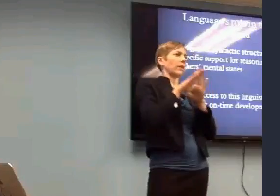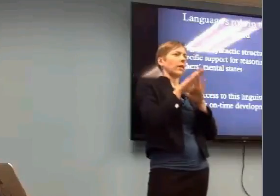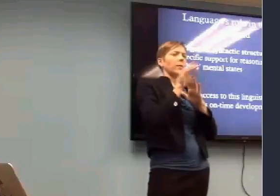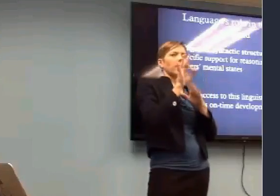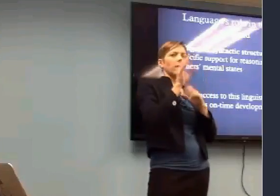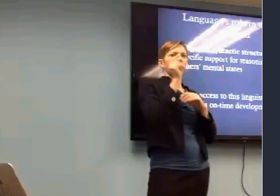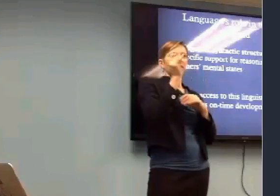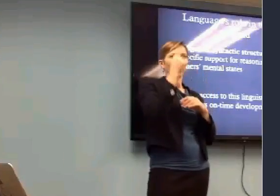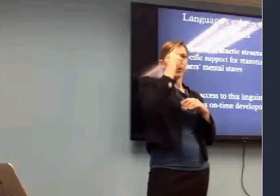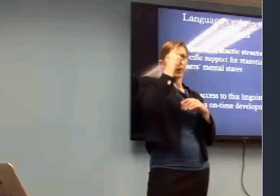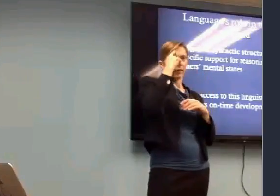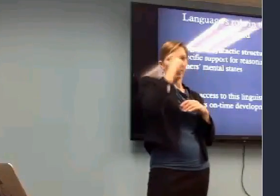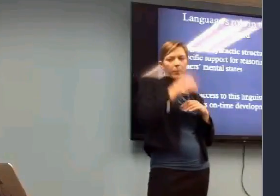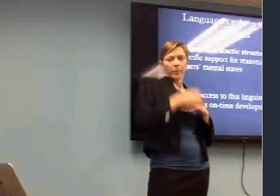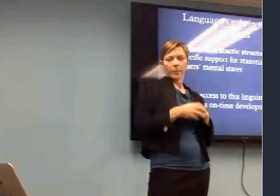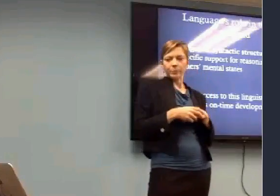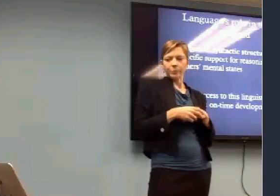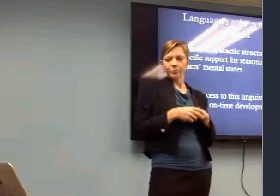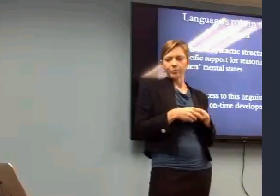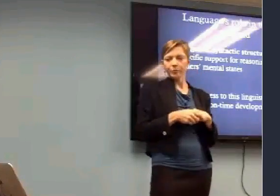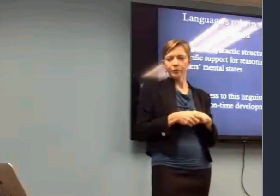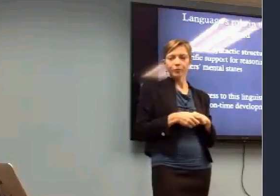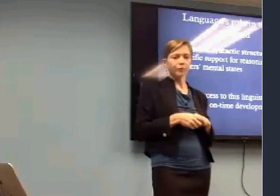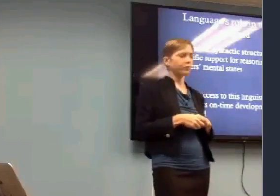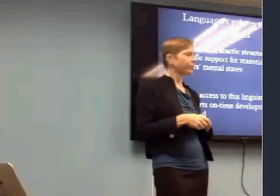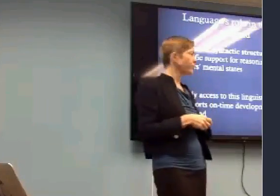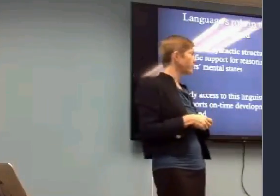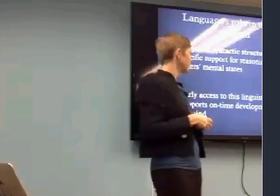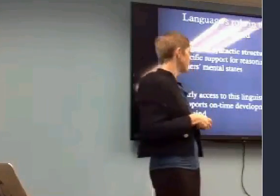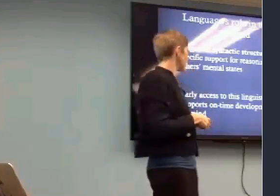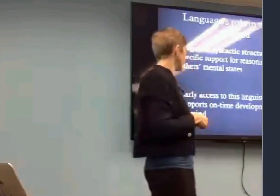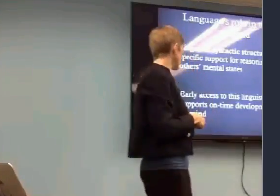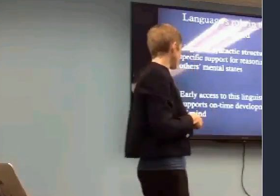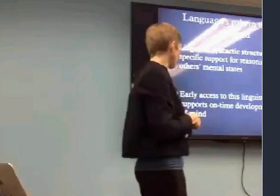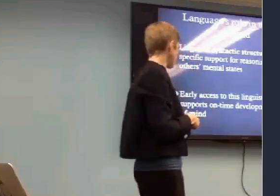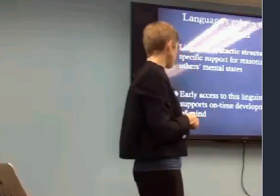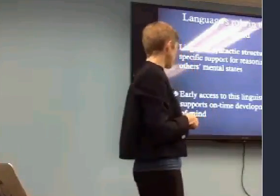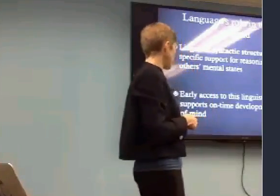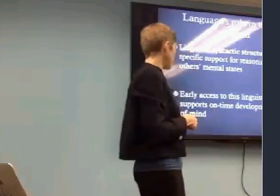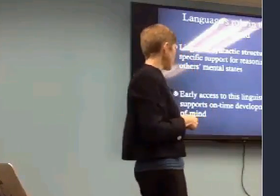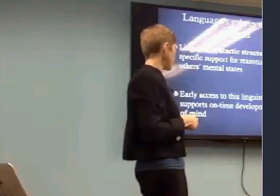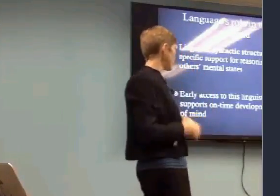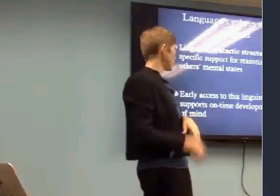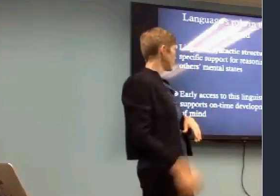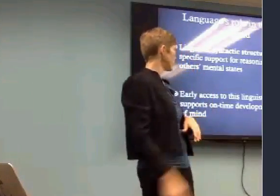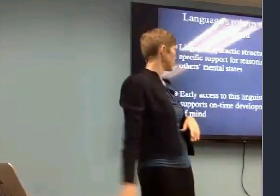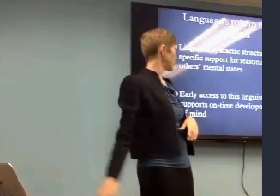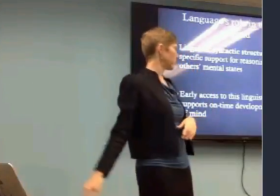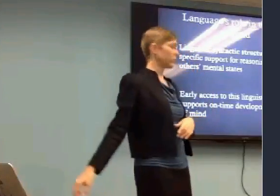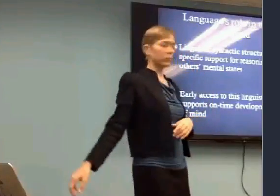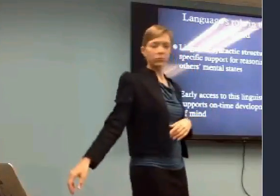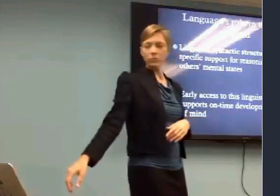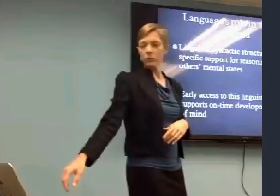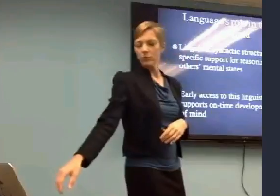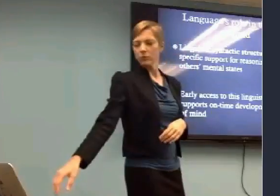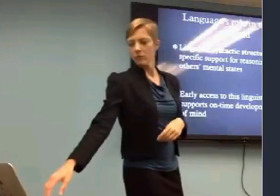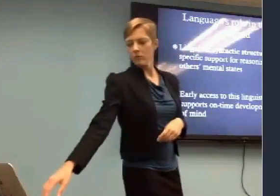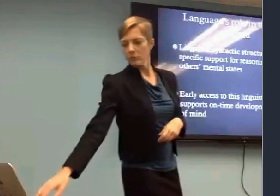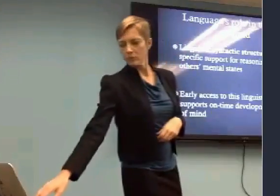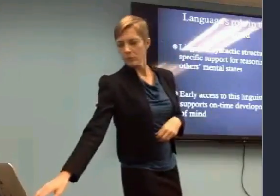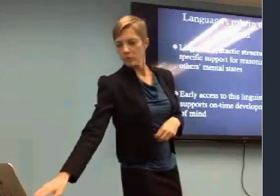early access to language is crucial for supporting on-time development of hearing mind.